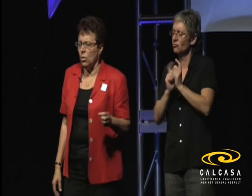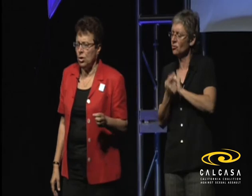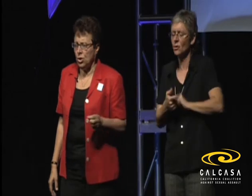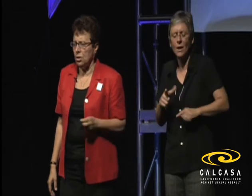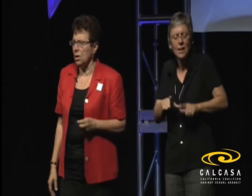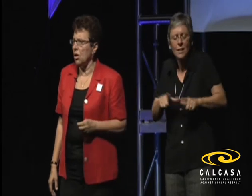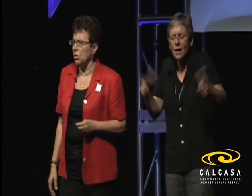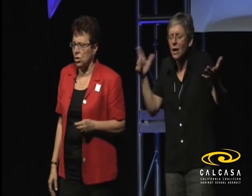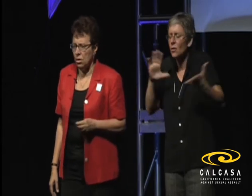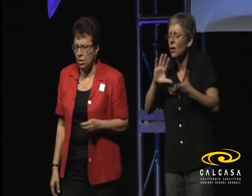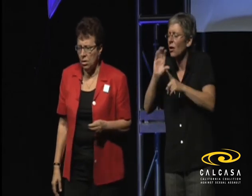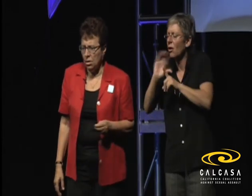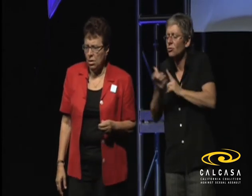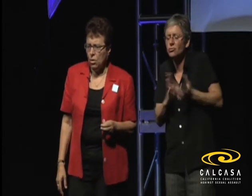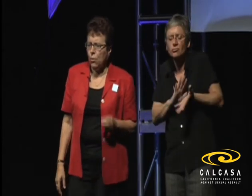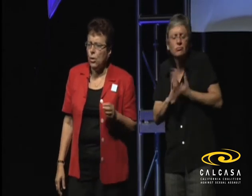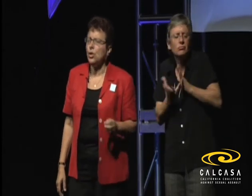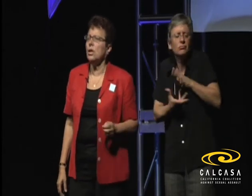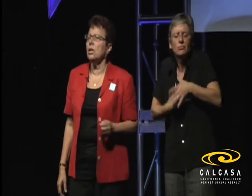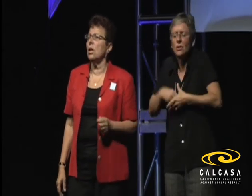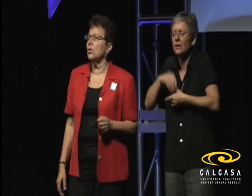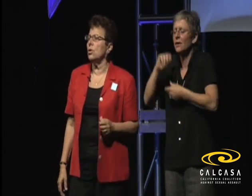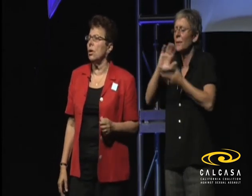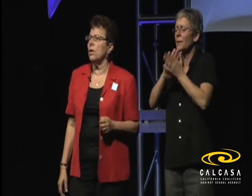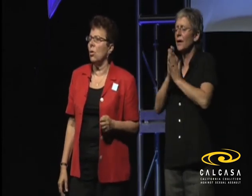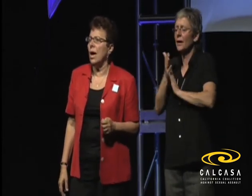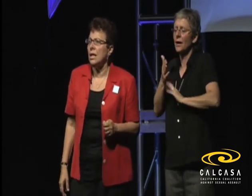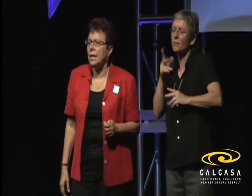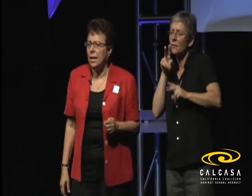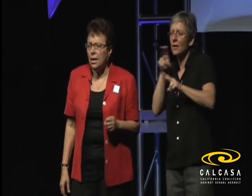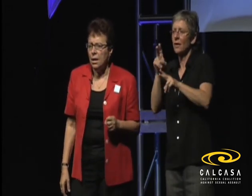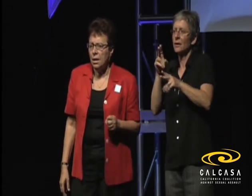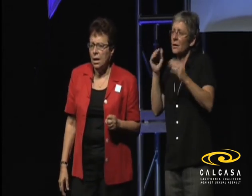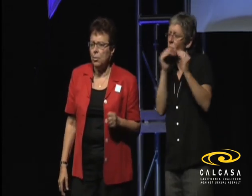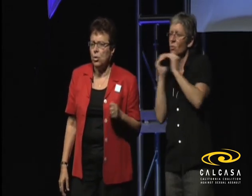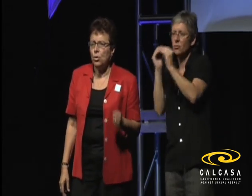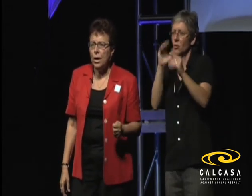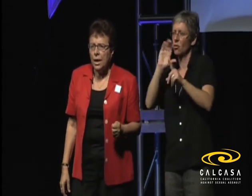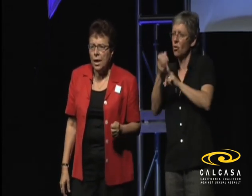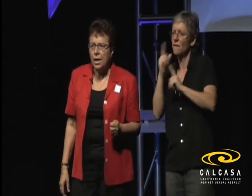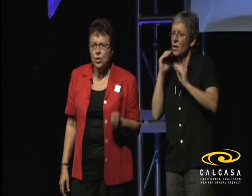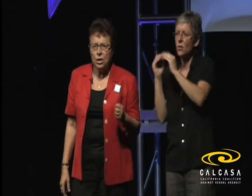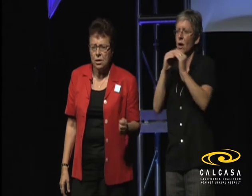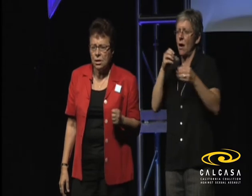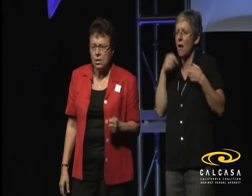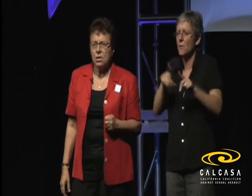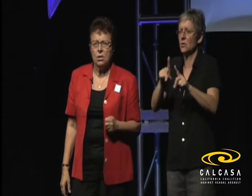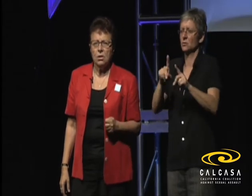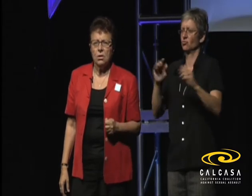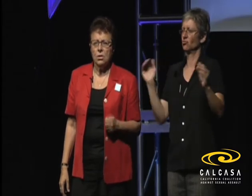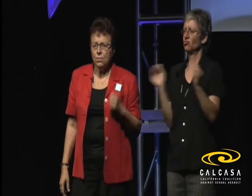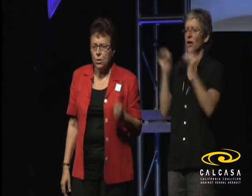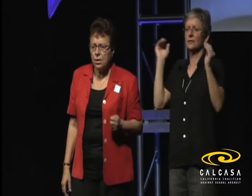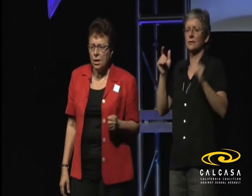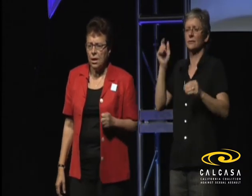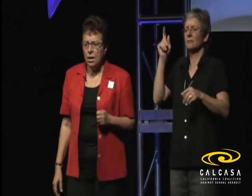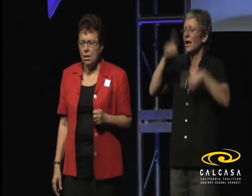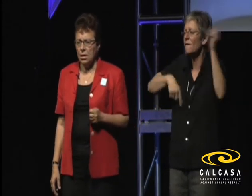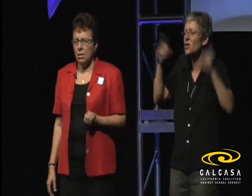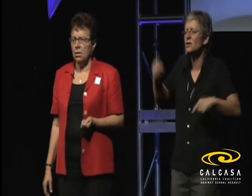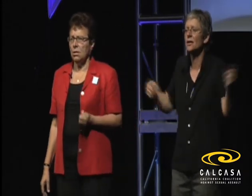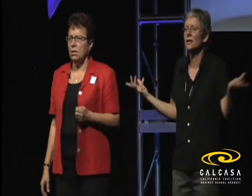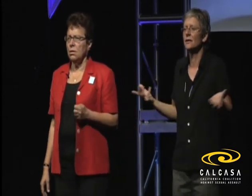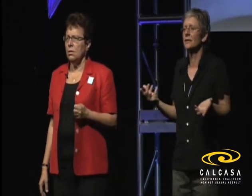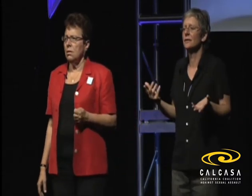transforming language and culture, forging a culture of equality, opportunity, justice, diversity,